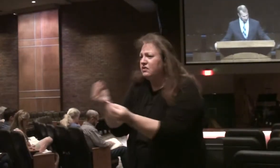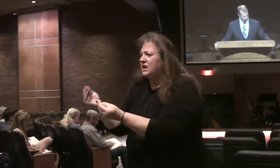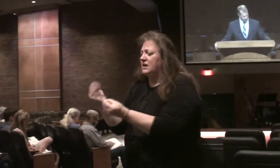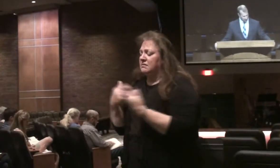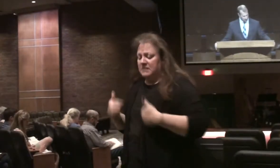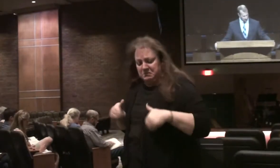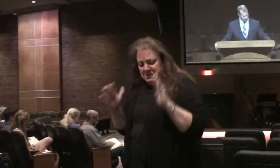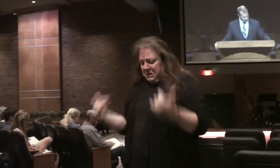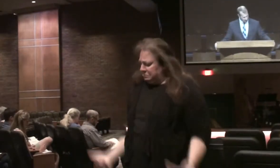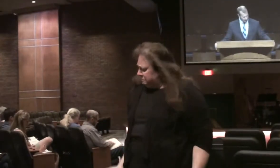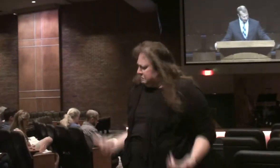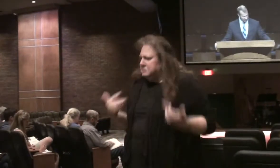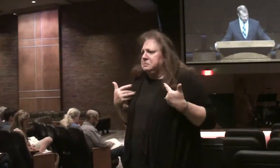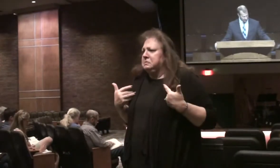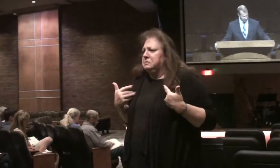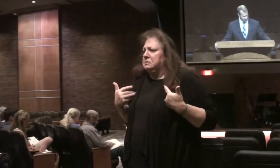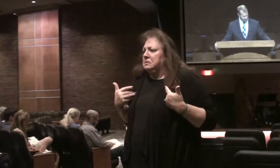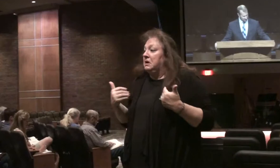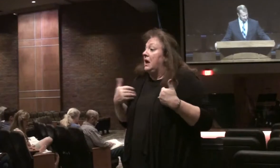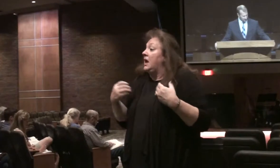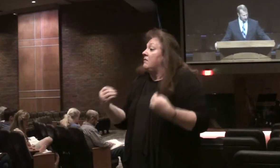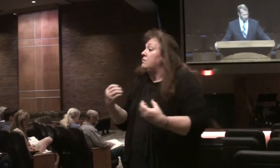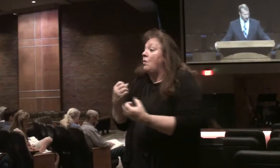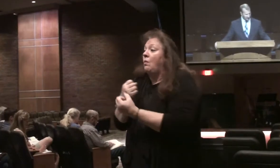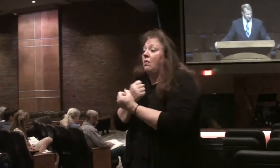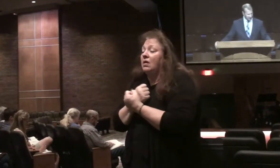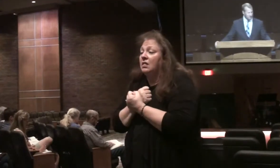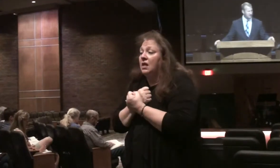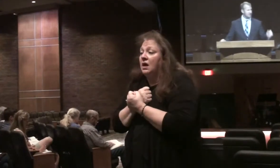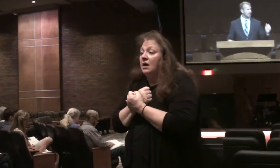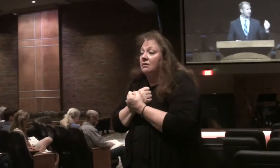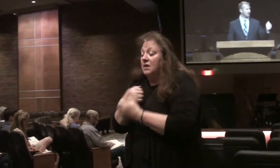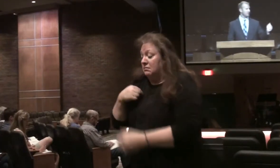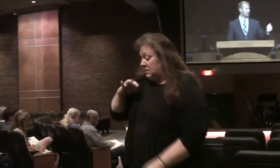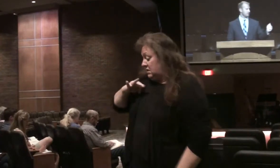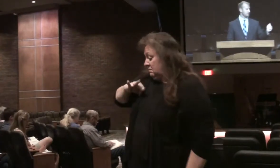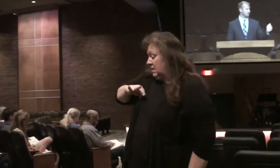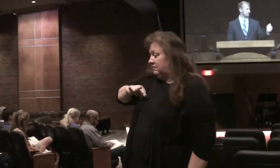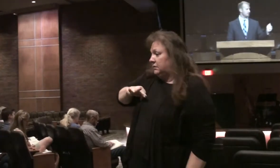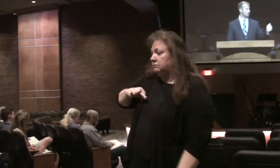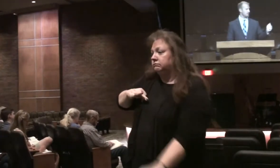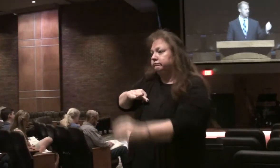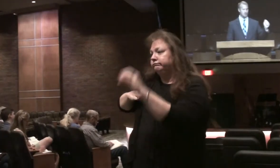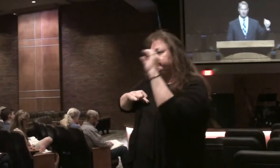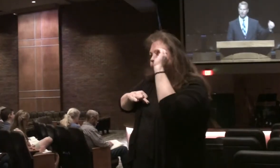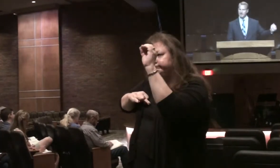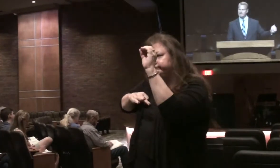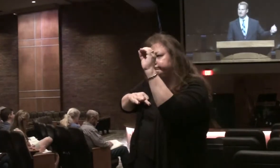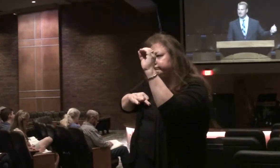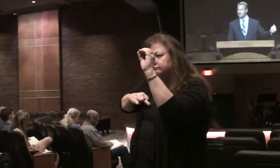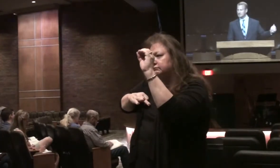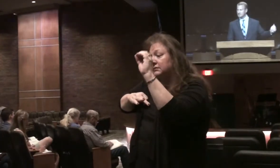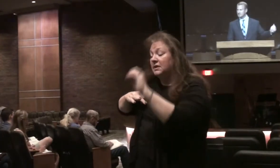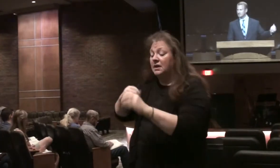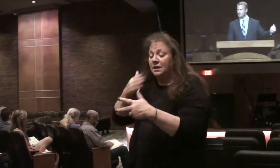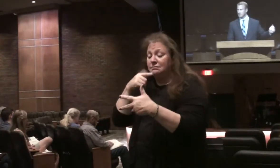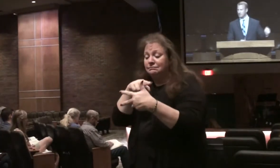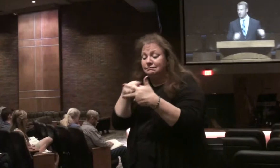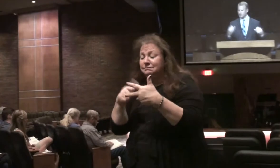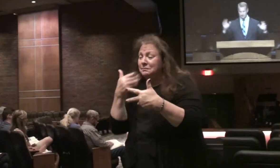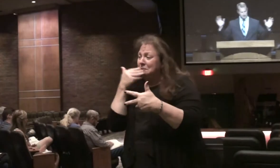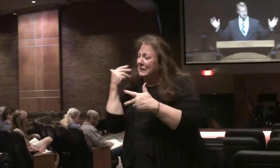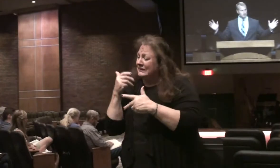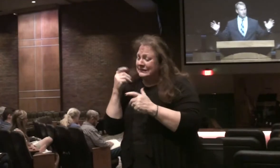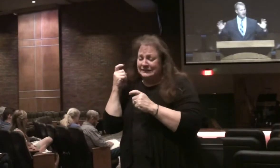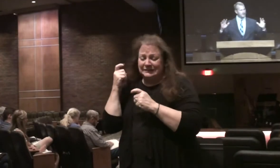to be burned, and do not have love, it profits me nothing. The greatest gifts,